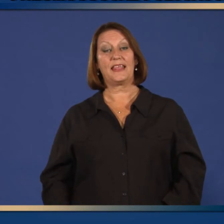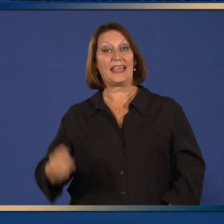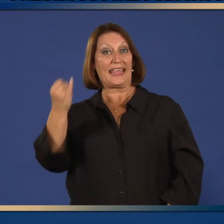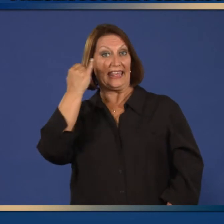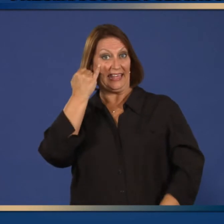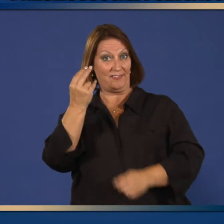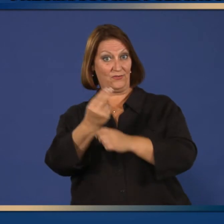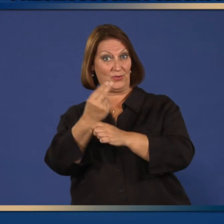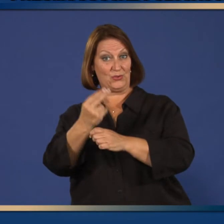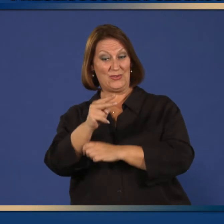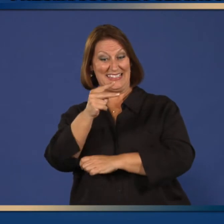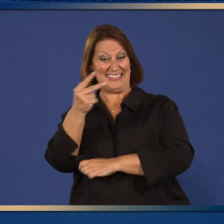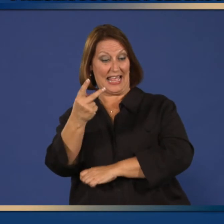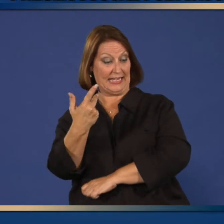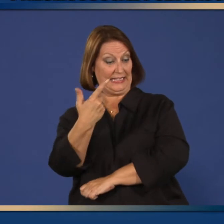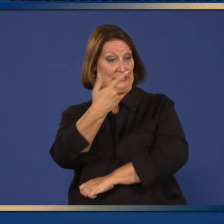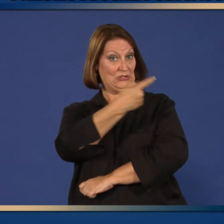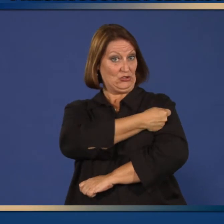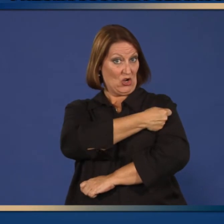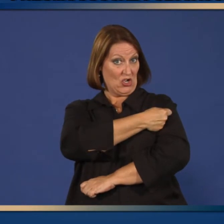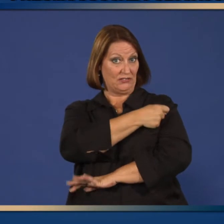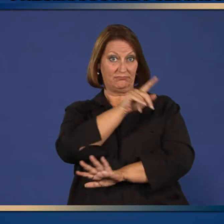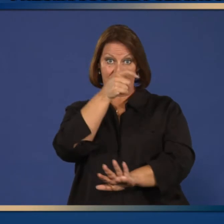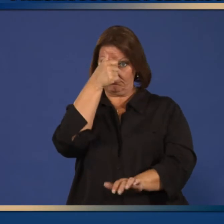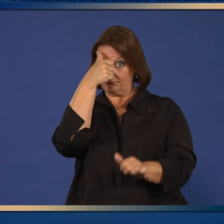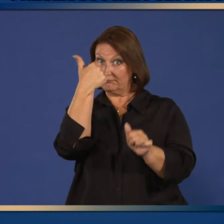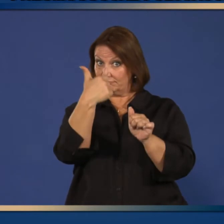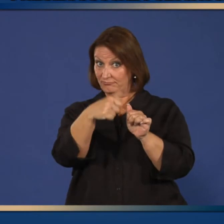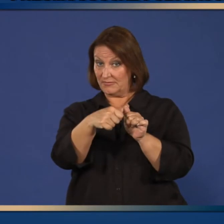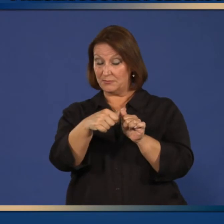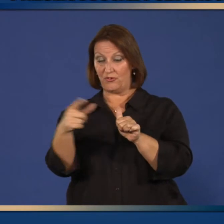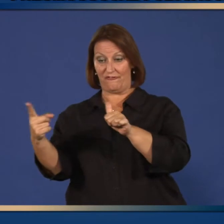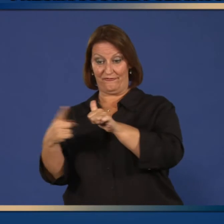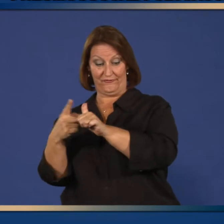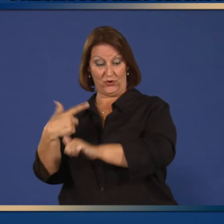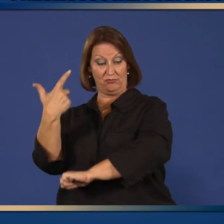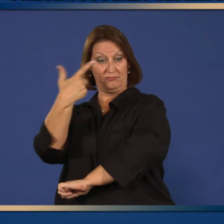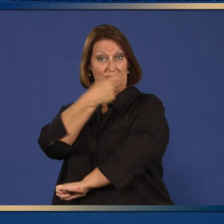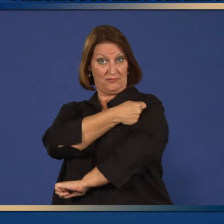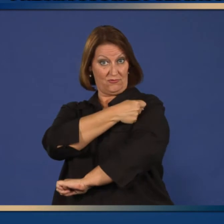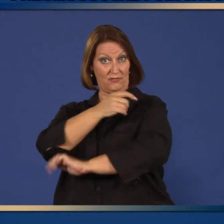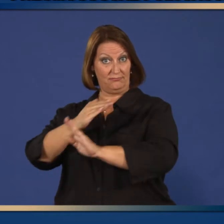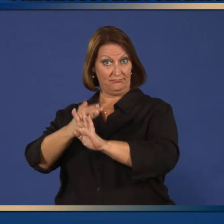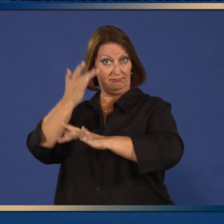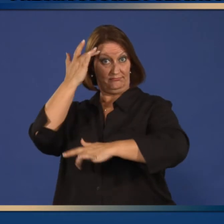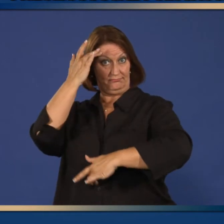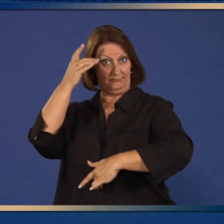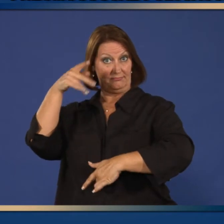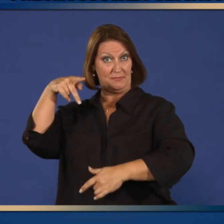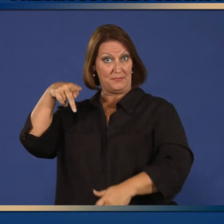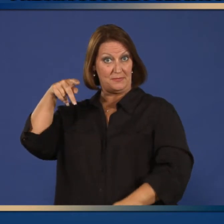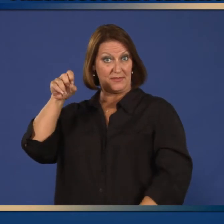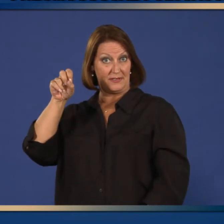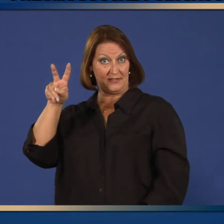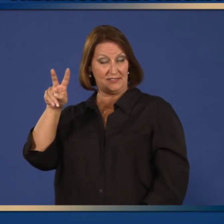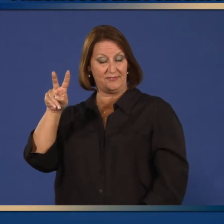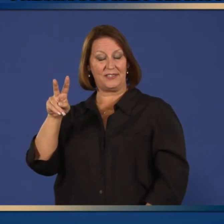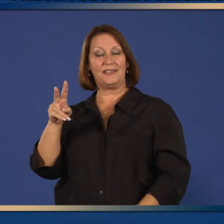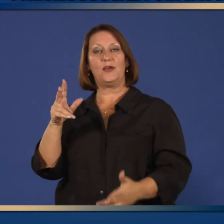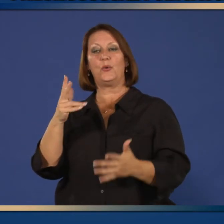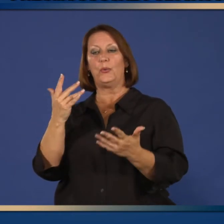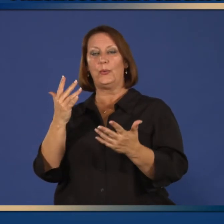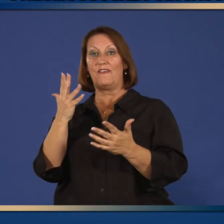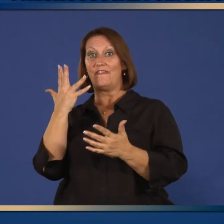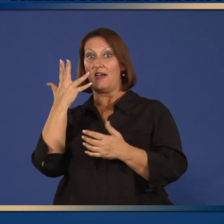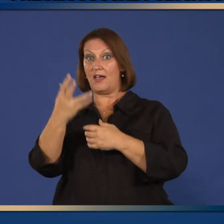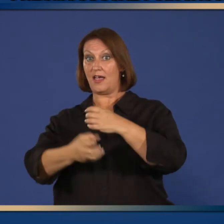When a second dose is given, it should be given 5 years after the first dose.